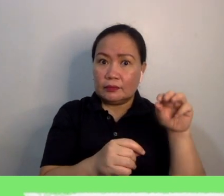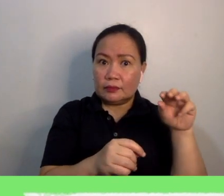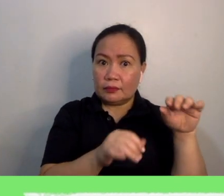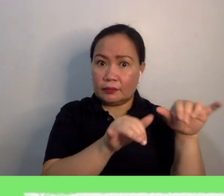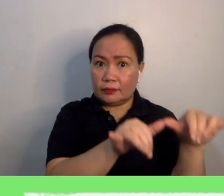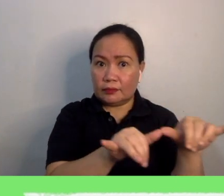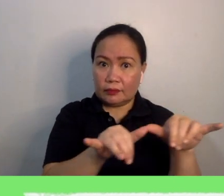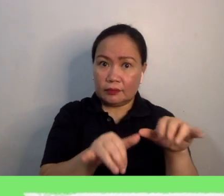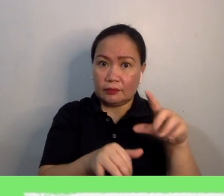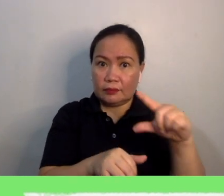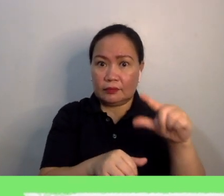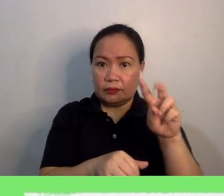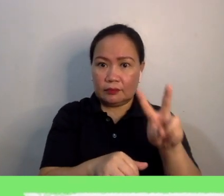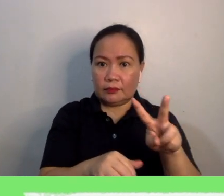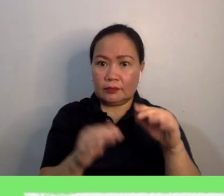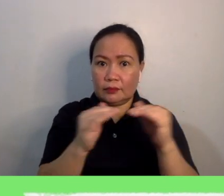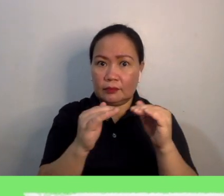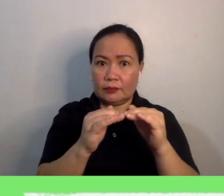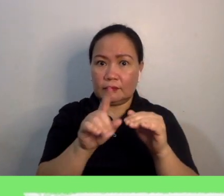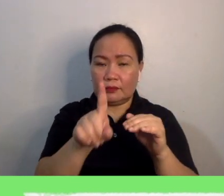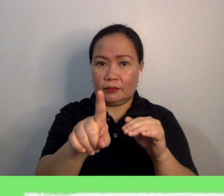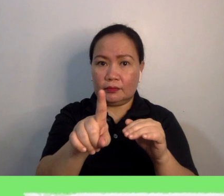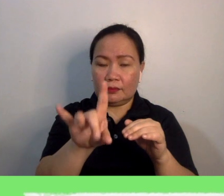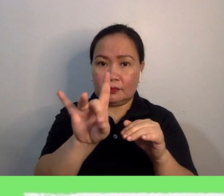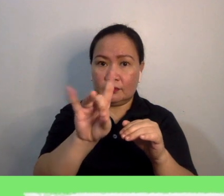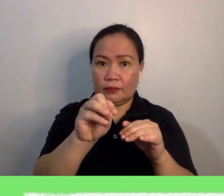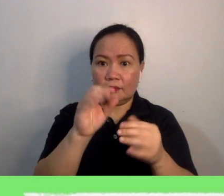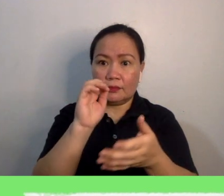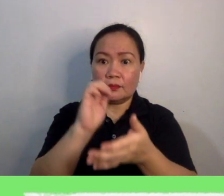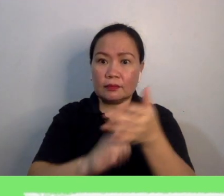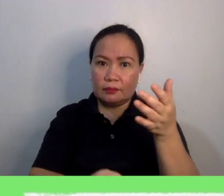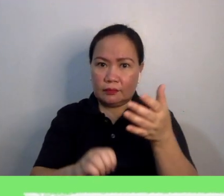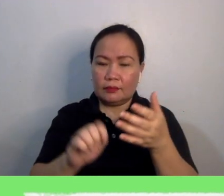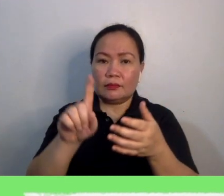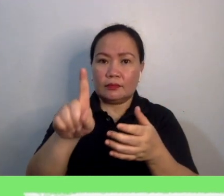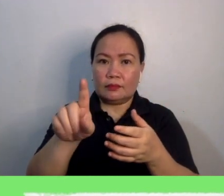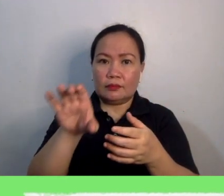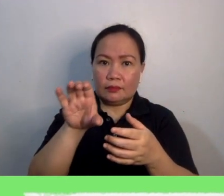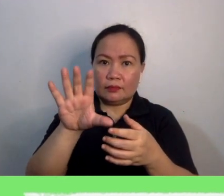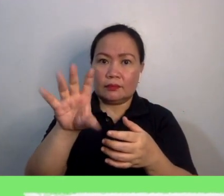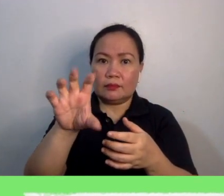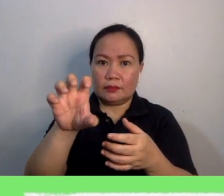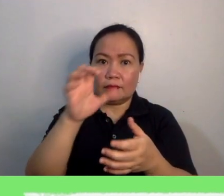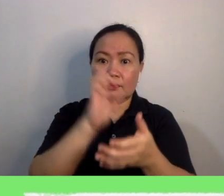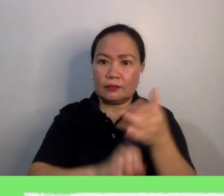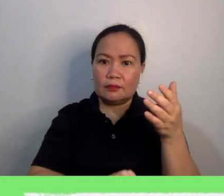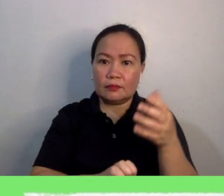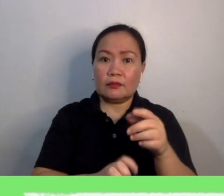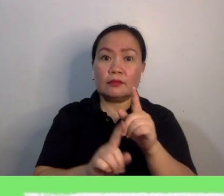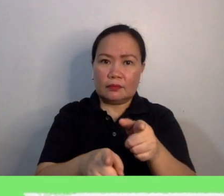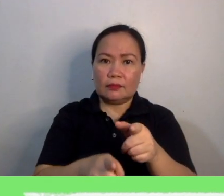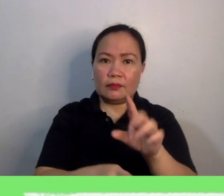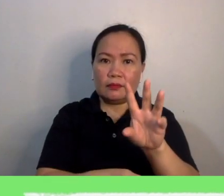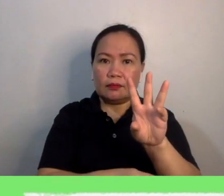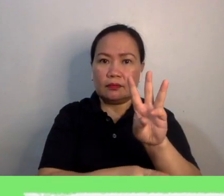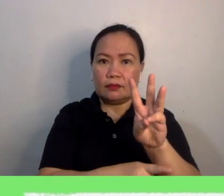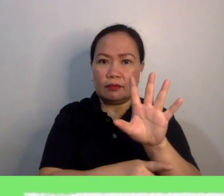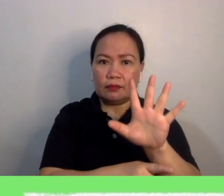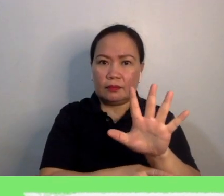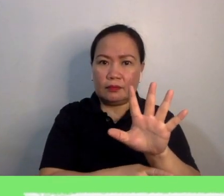to 180 minus 115. Ima-minus po natin. So, that is equal